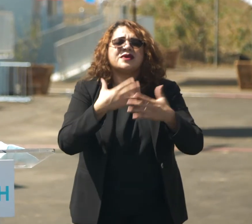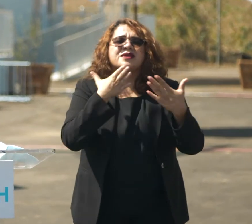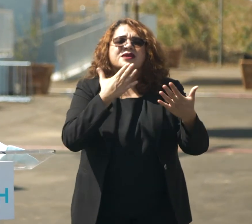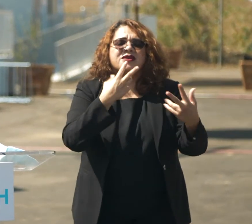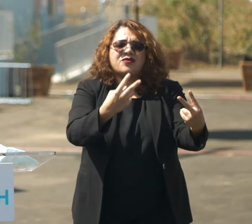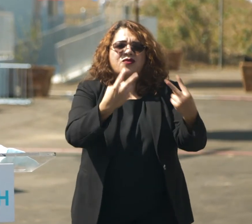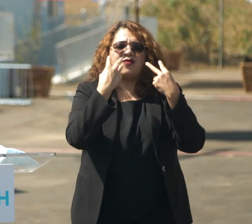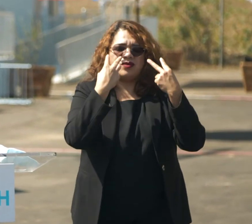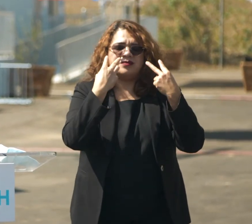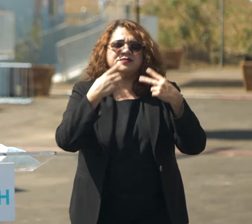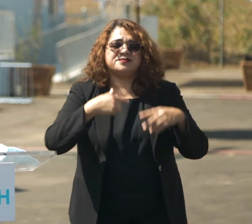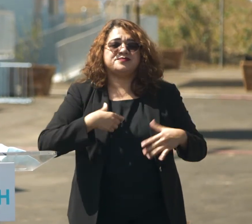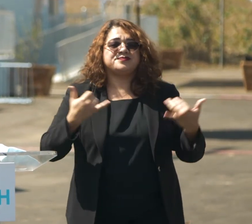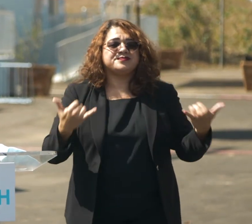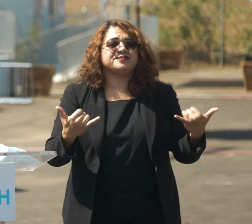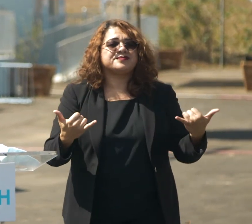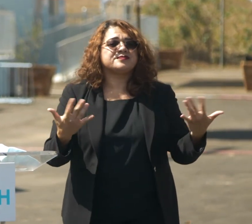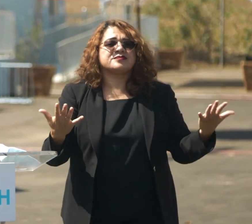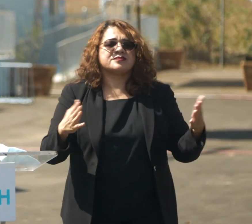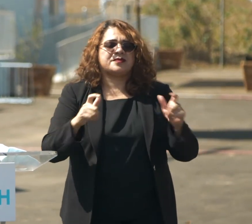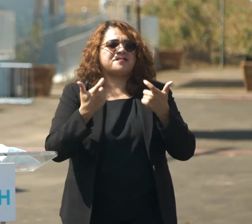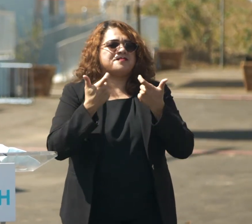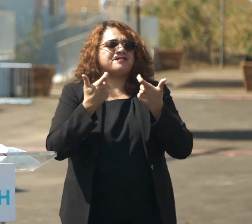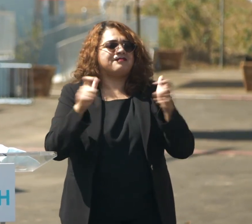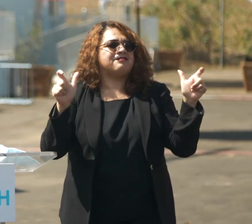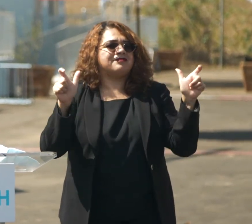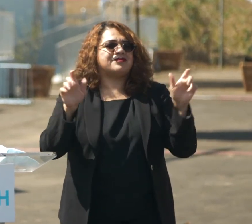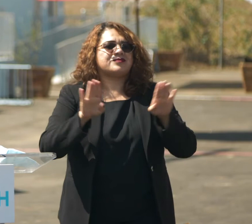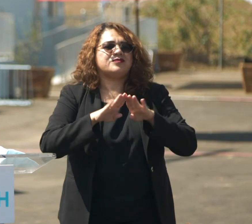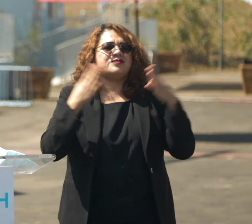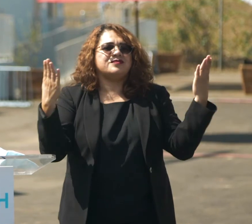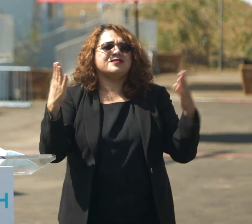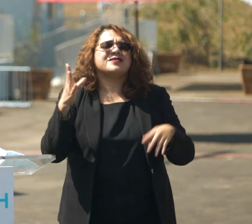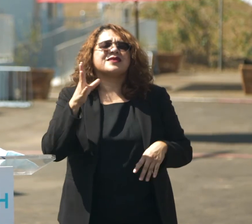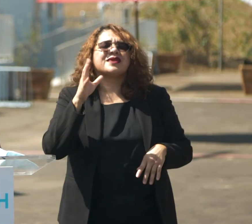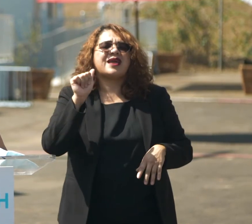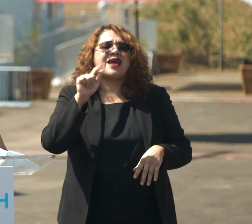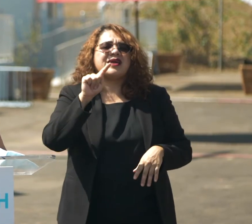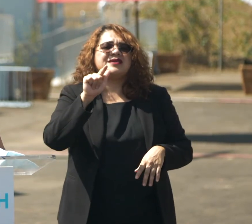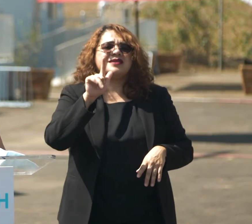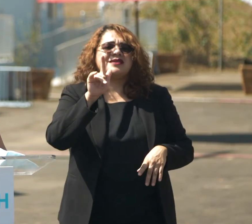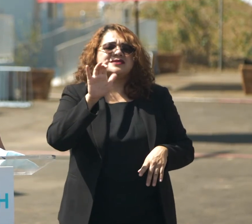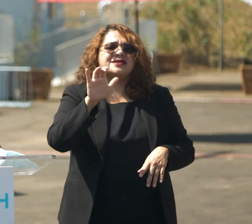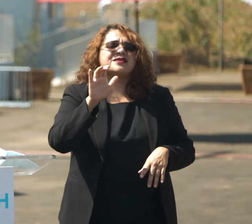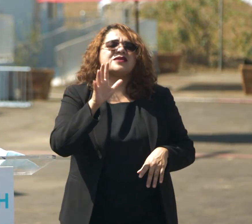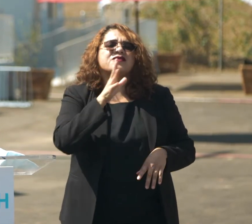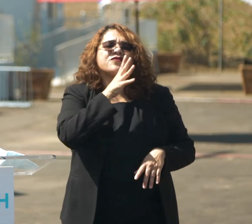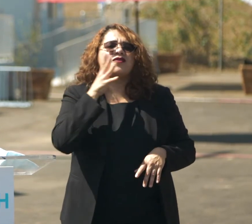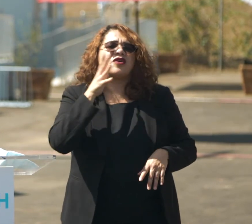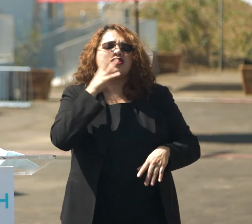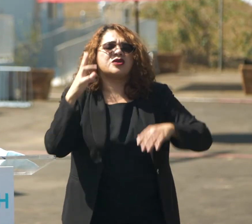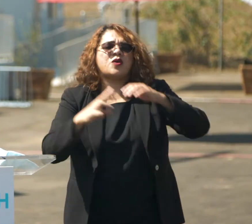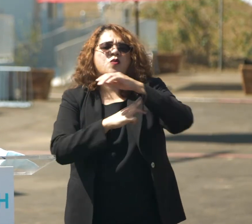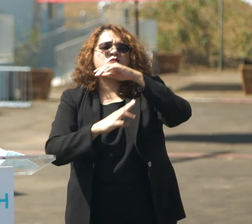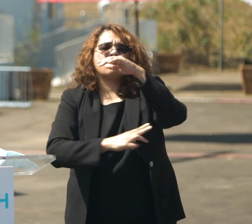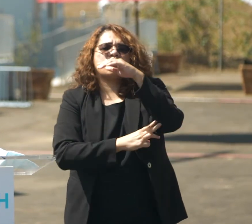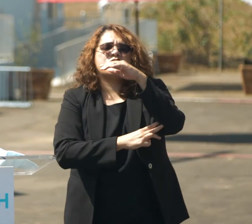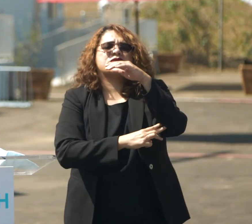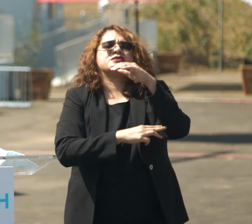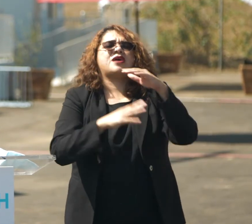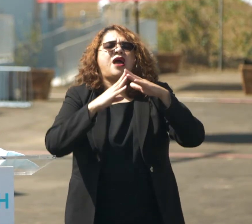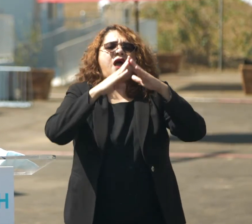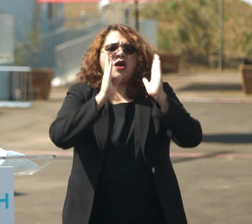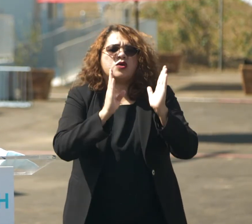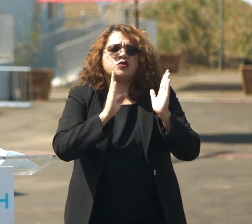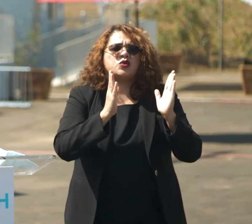acompañarnos. Estamos aquí hoy en la gran apertura del nuevo Atlantic Farms Bridge Housing Community o Comunidad de Vivienda